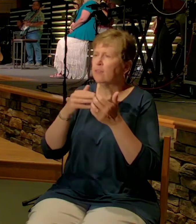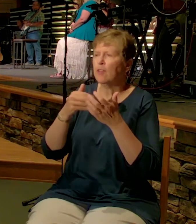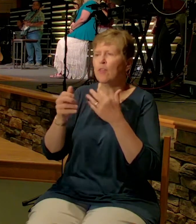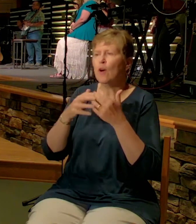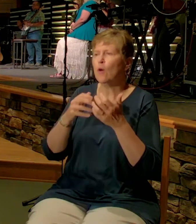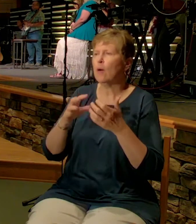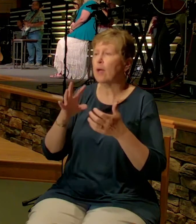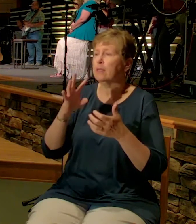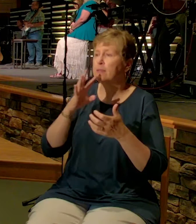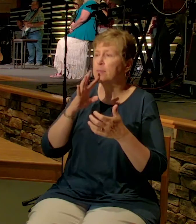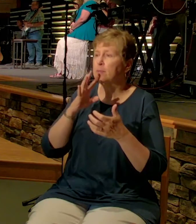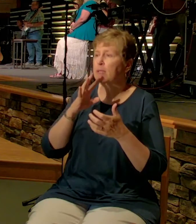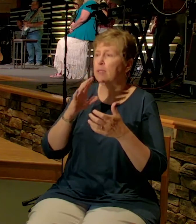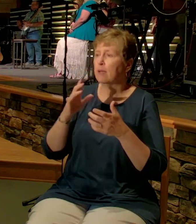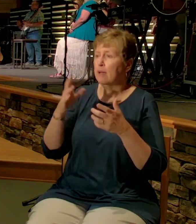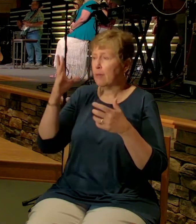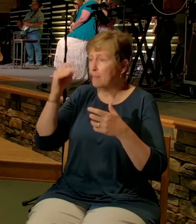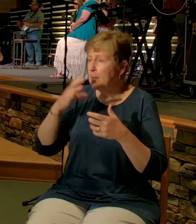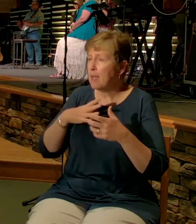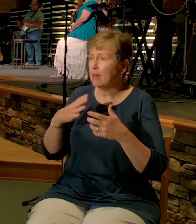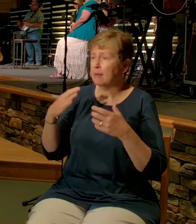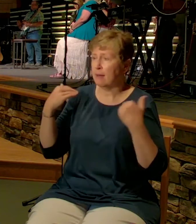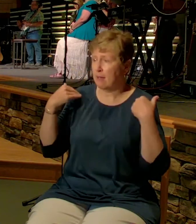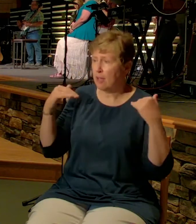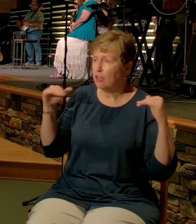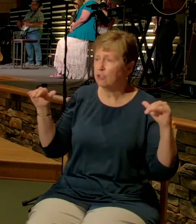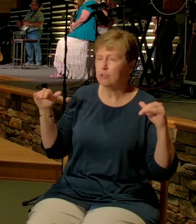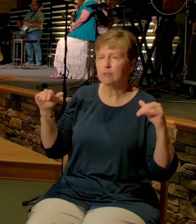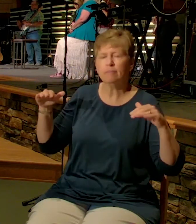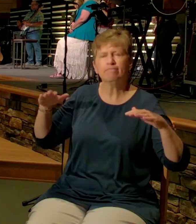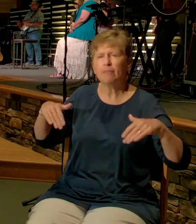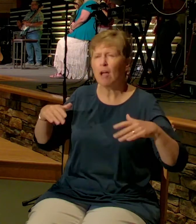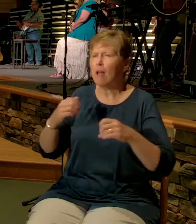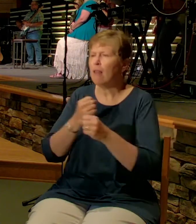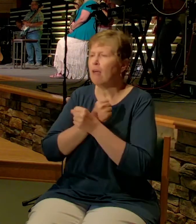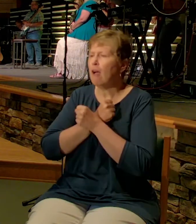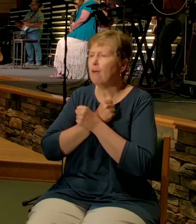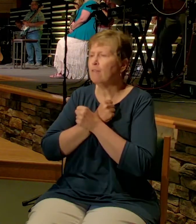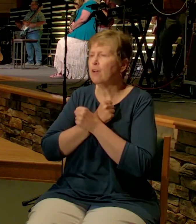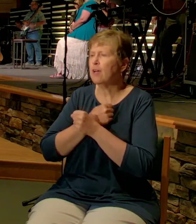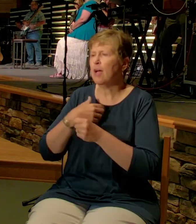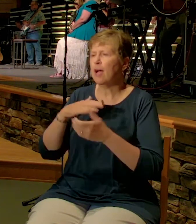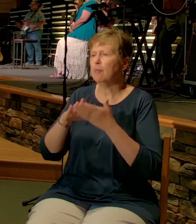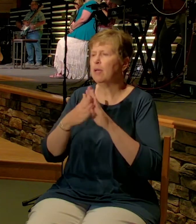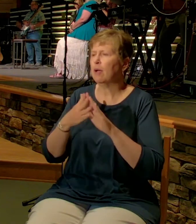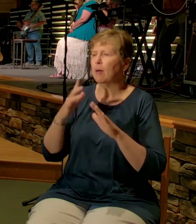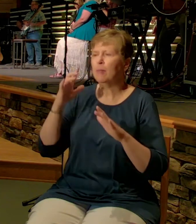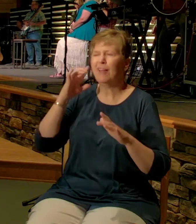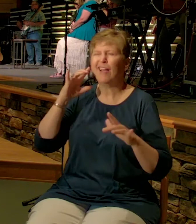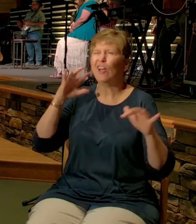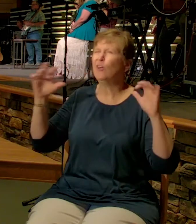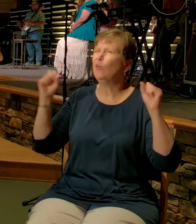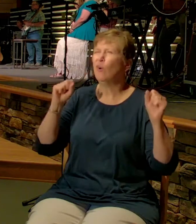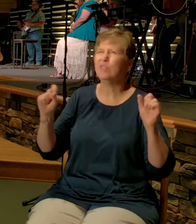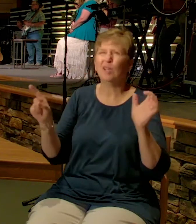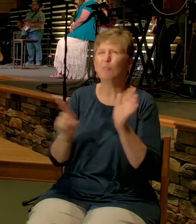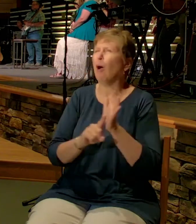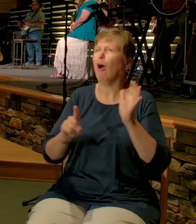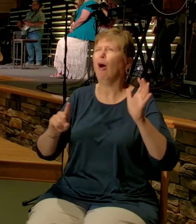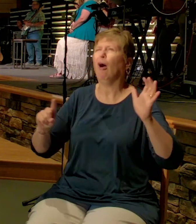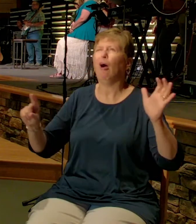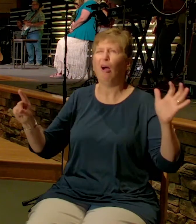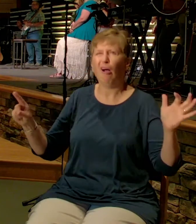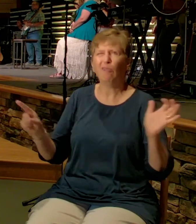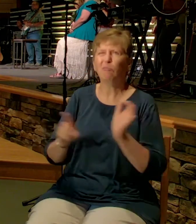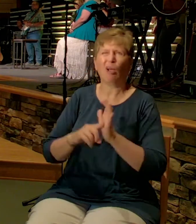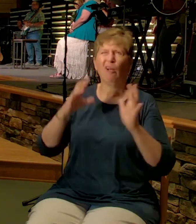of angels, but have not love, I have become sounding brass or a clanging cymbal. And